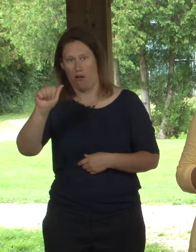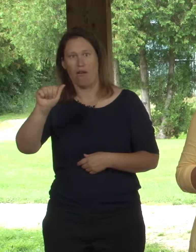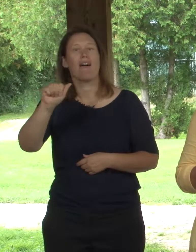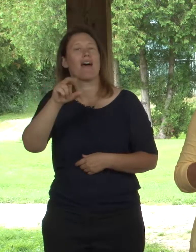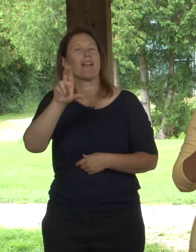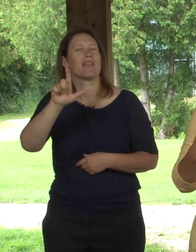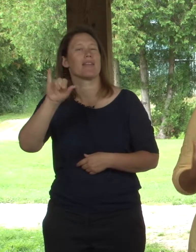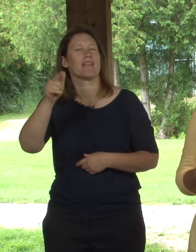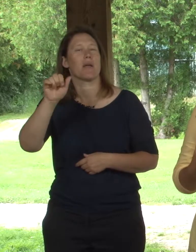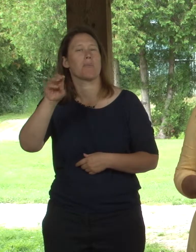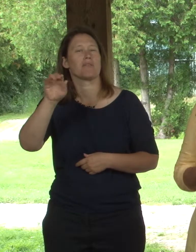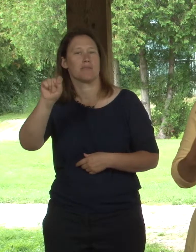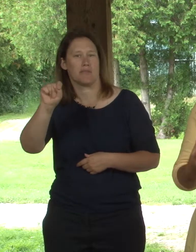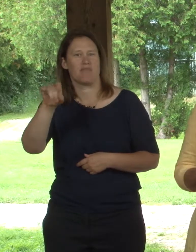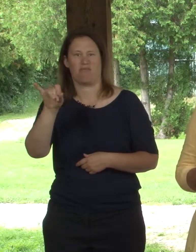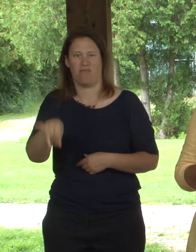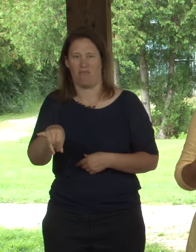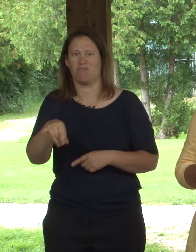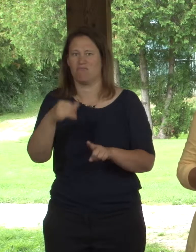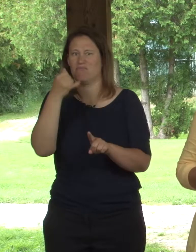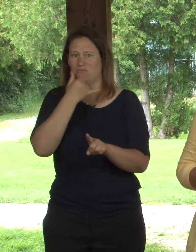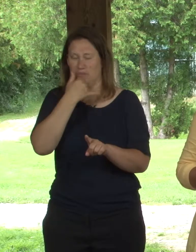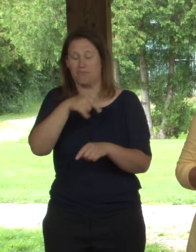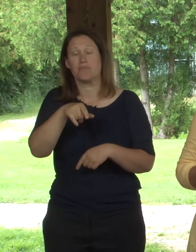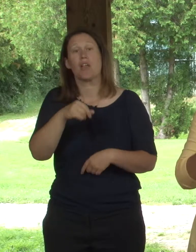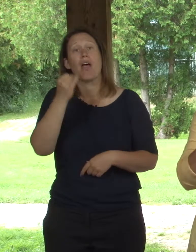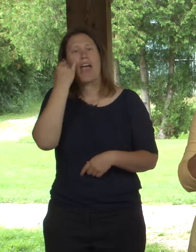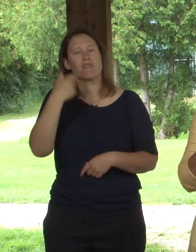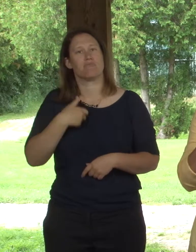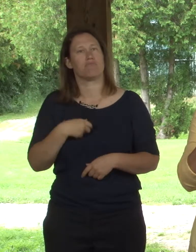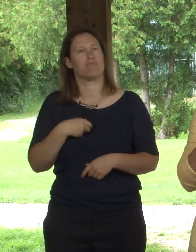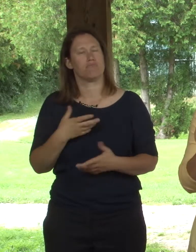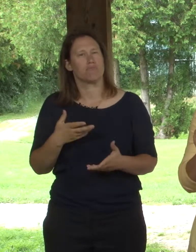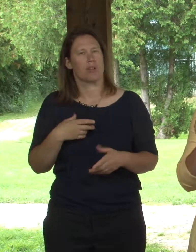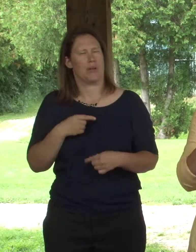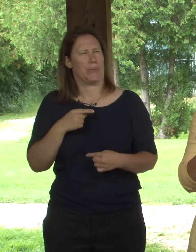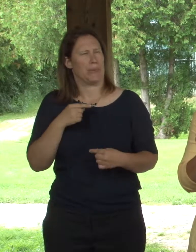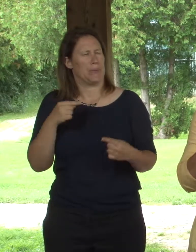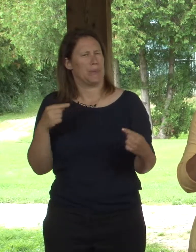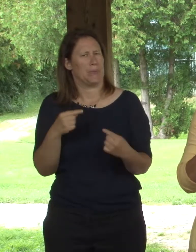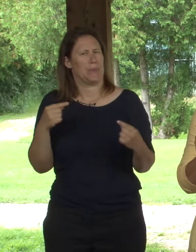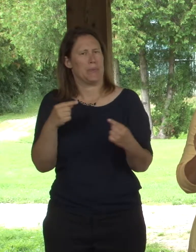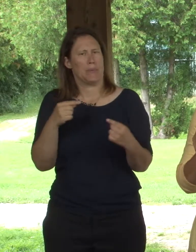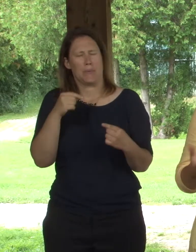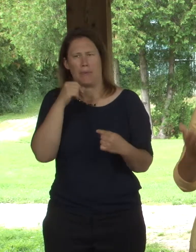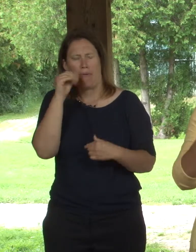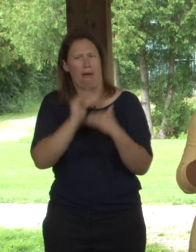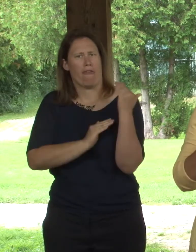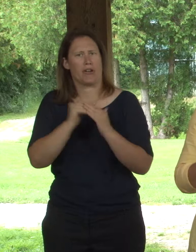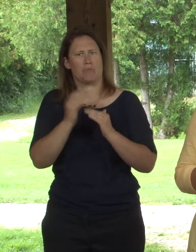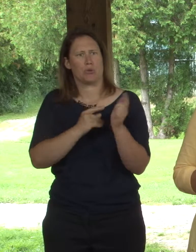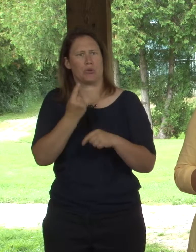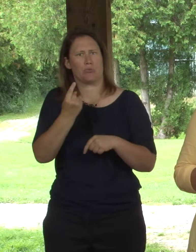area. And when people start to feel pain and discomfort in a certain specific area on the foot, it